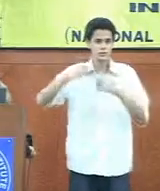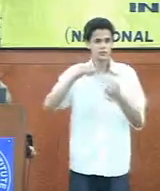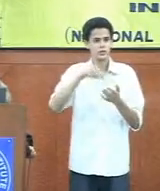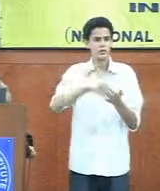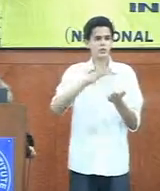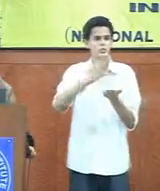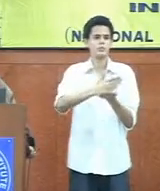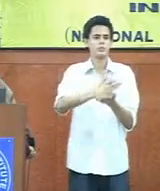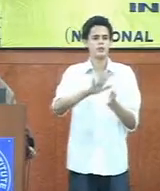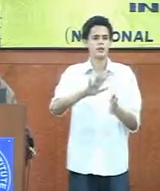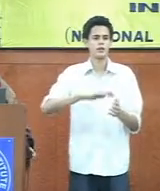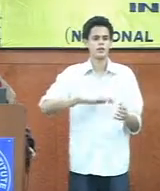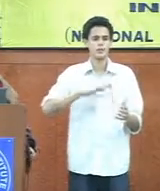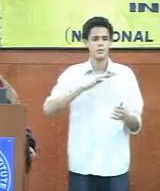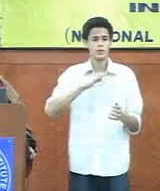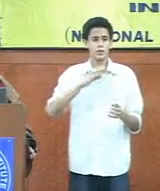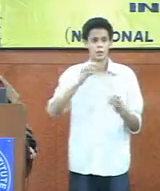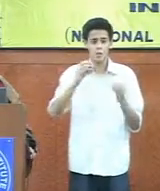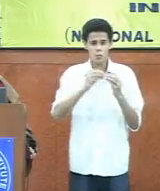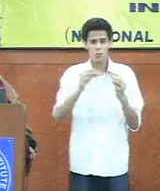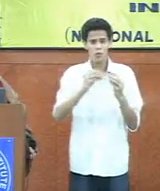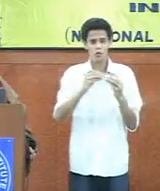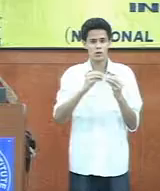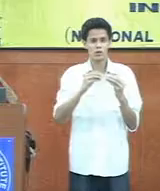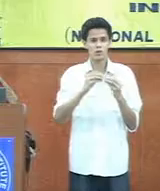point, because there is more